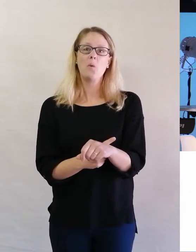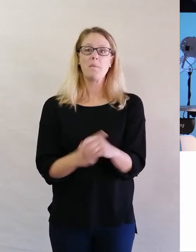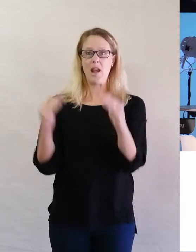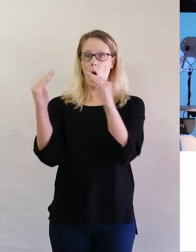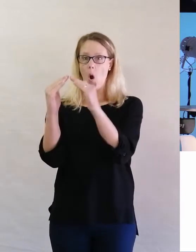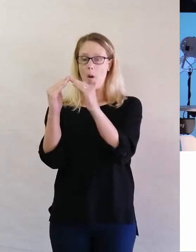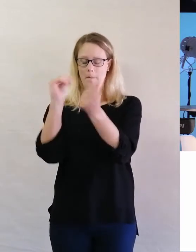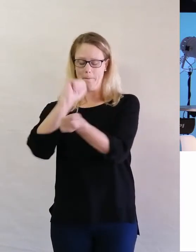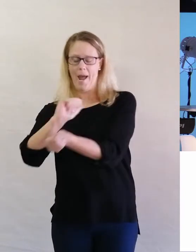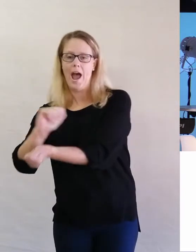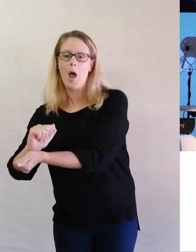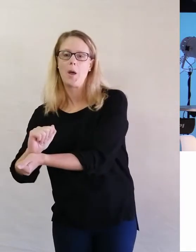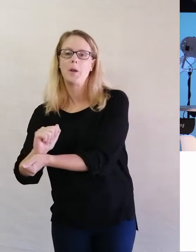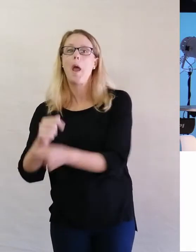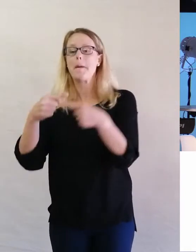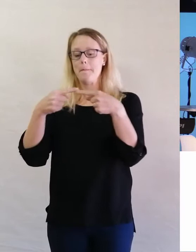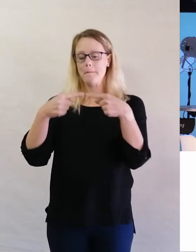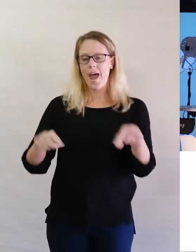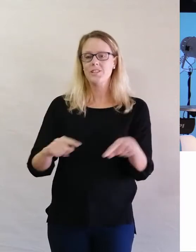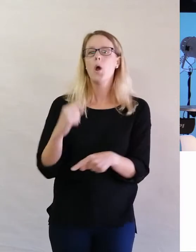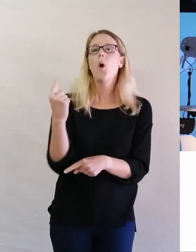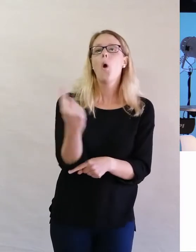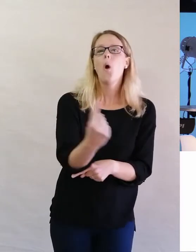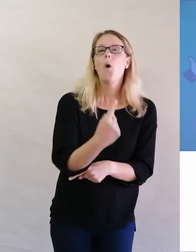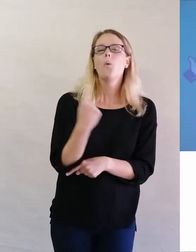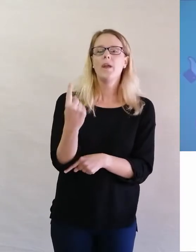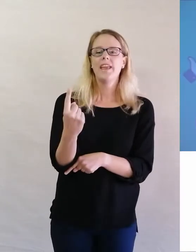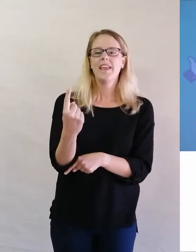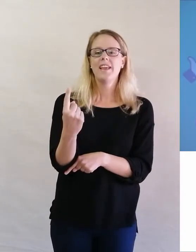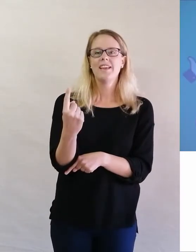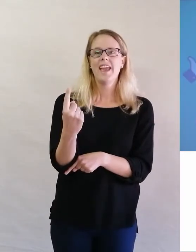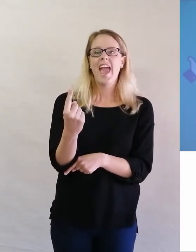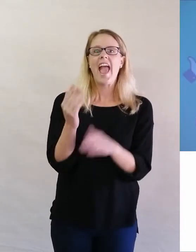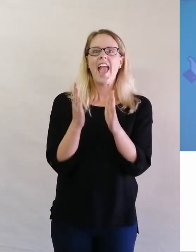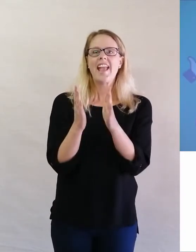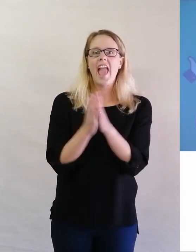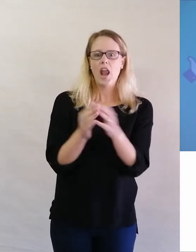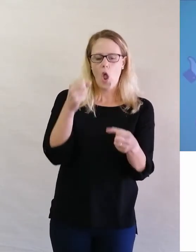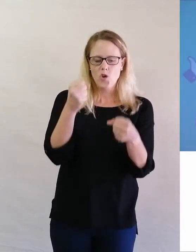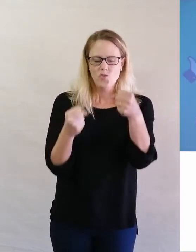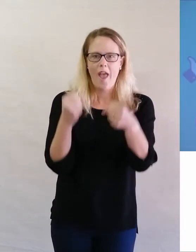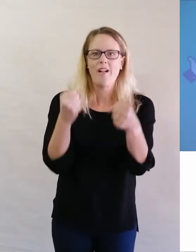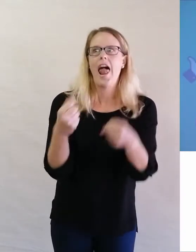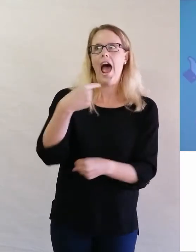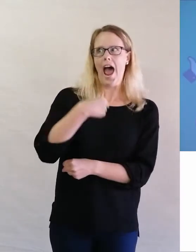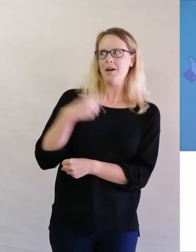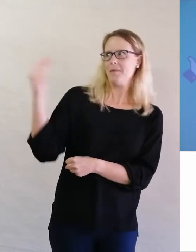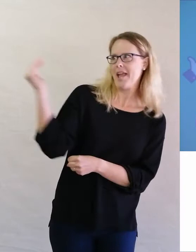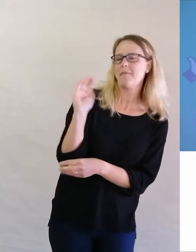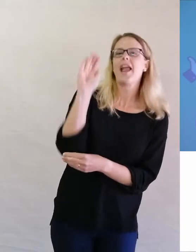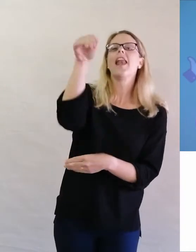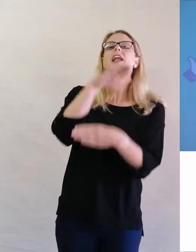homebound. But we've managed to organize a permit or two, and I will be coming up this next